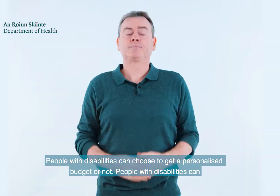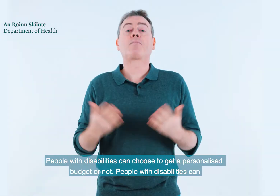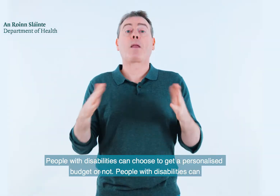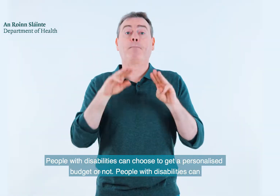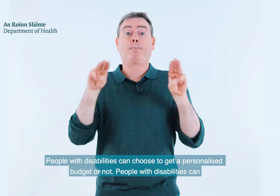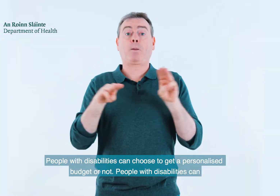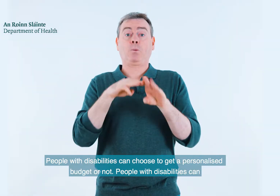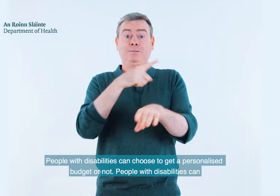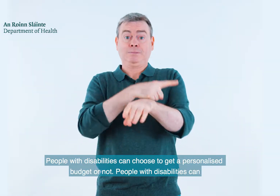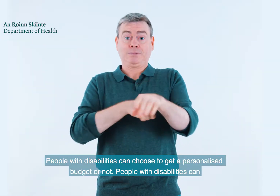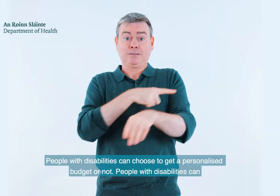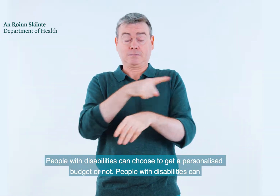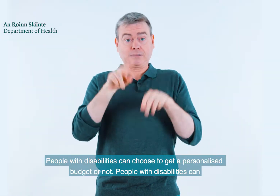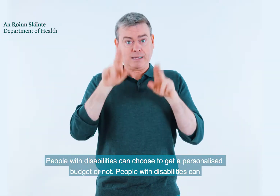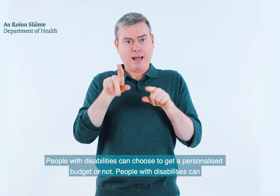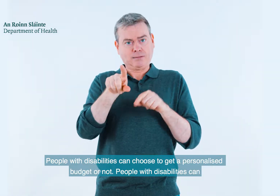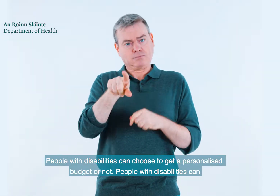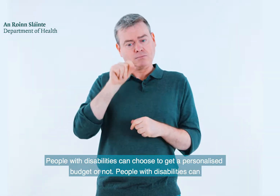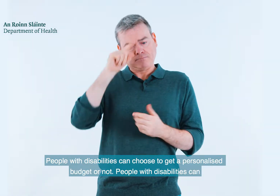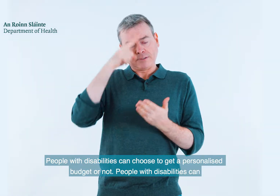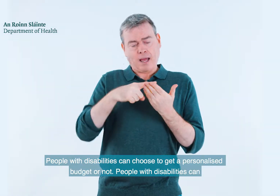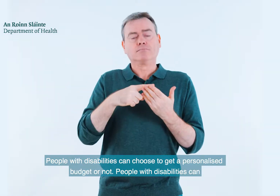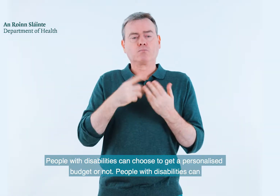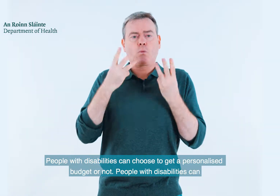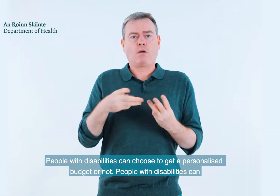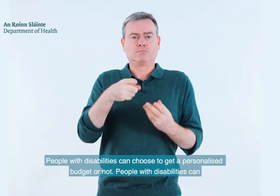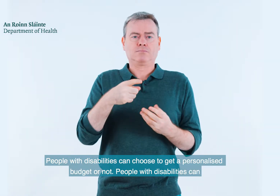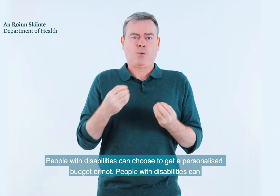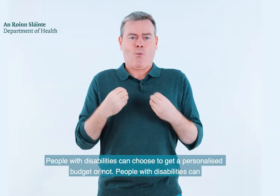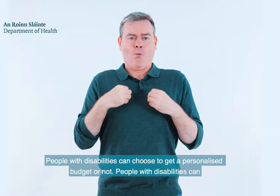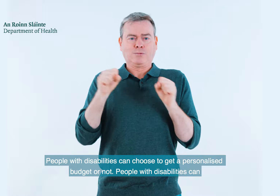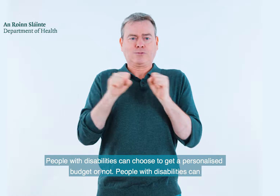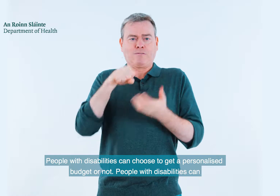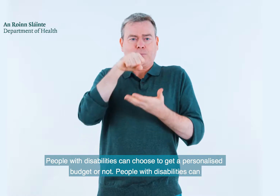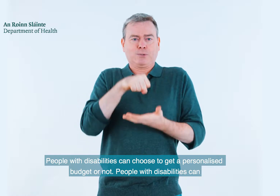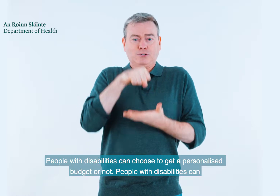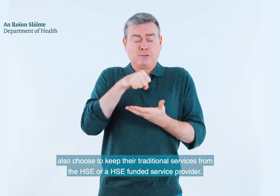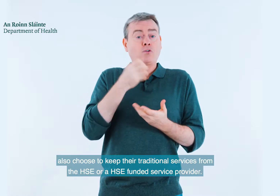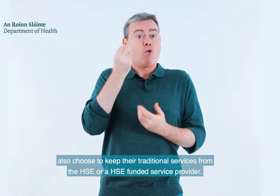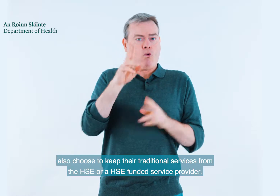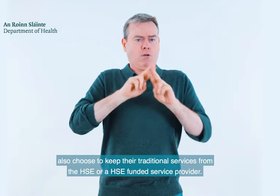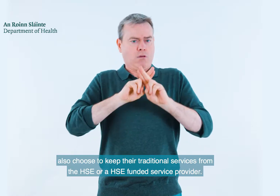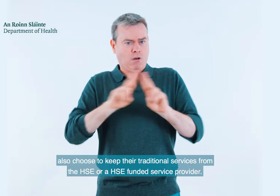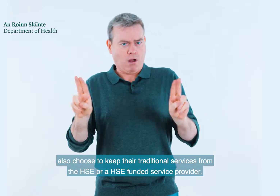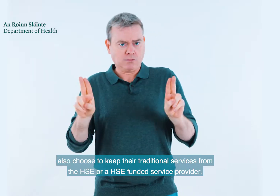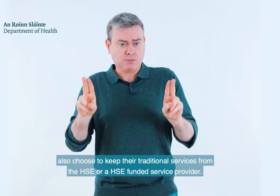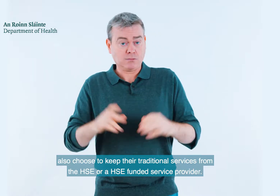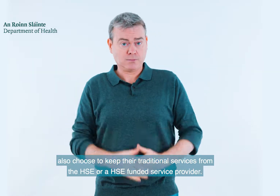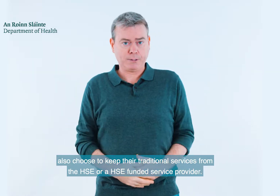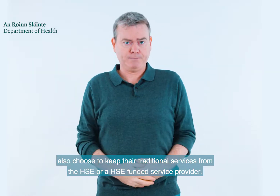People with disabilities can choose to get a personalised budget or not. People with disabilities can also choose to keep their traditional services from